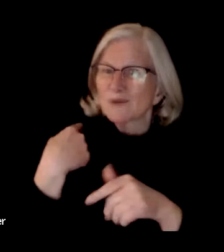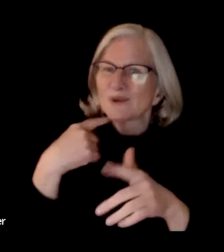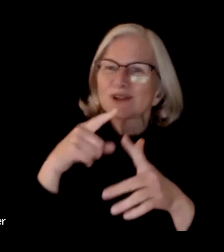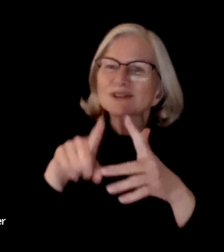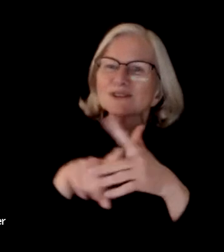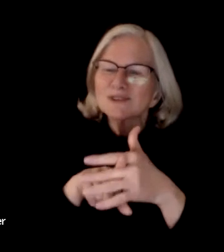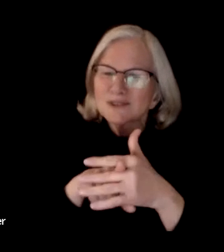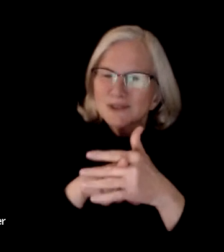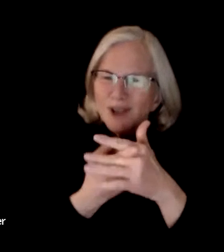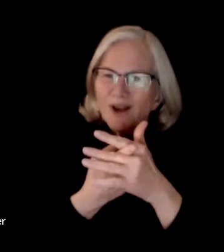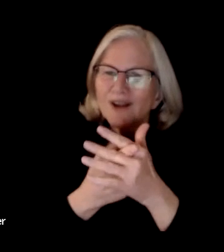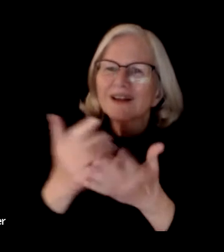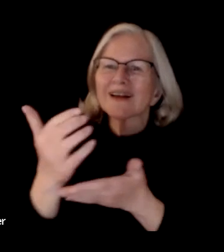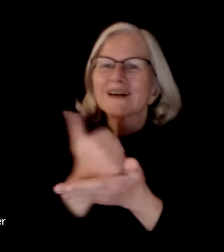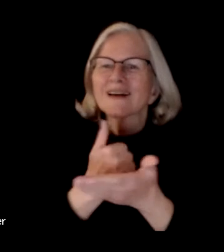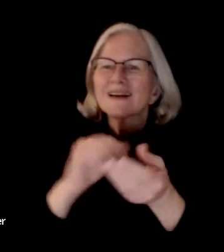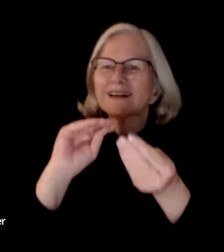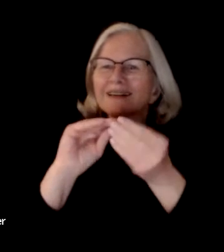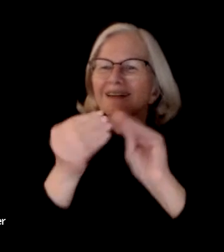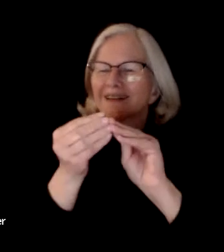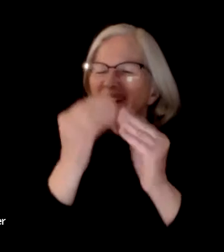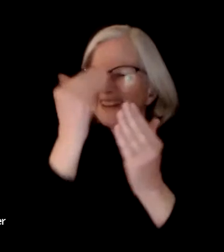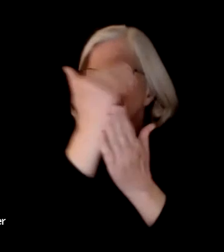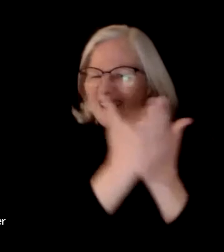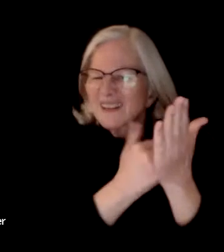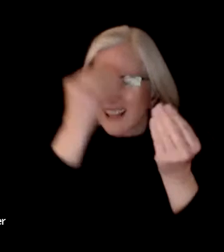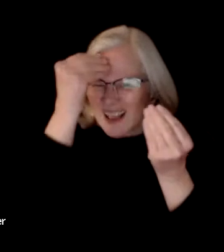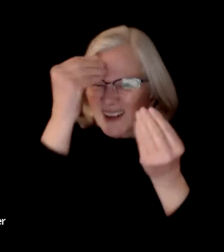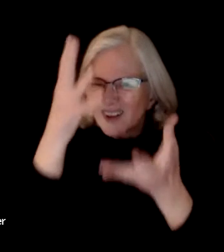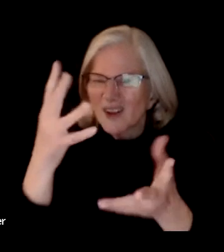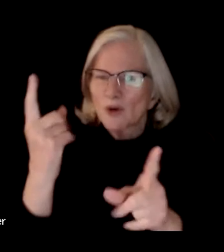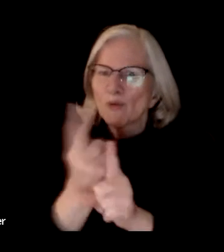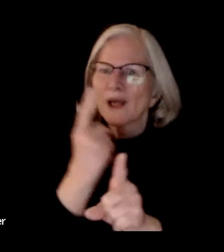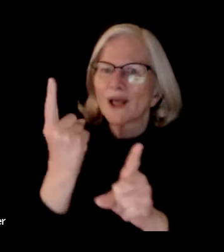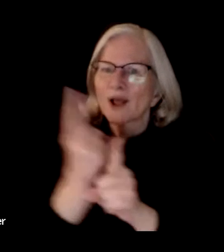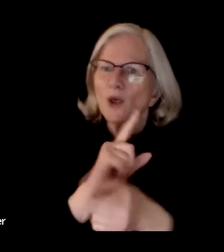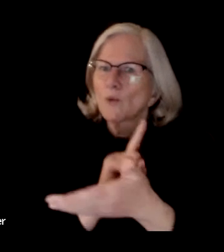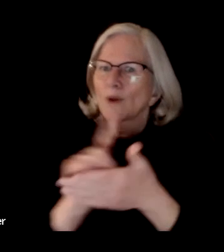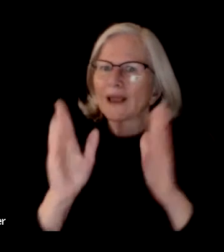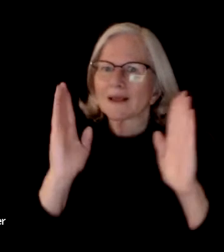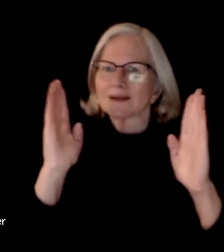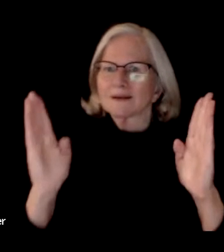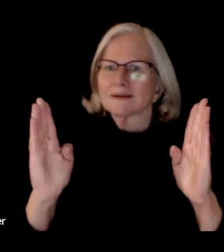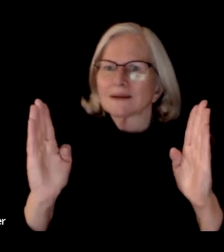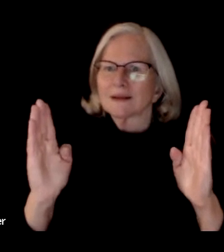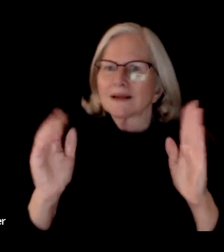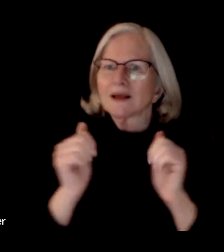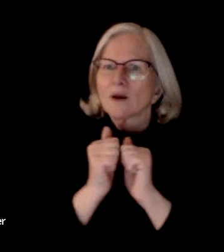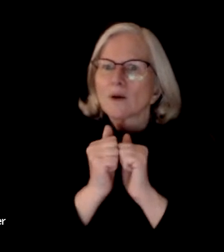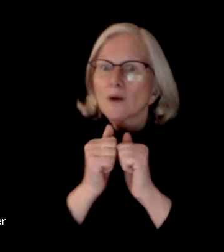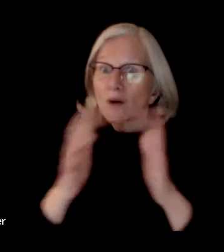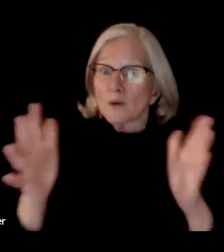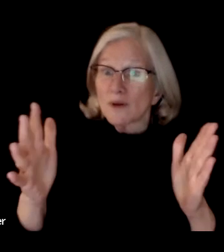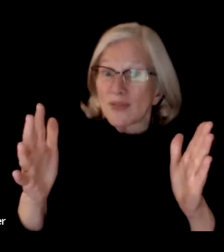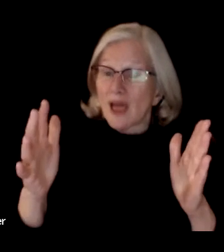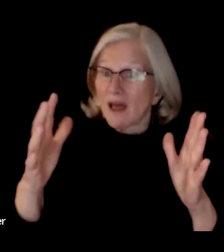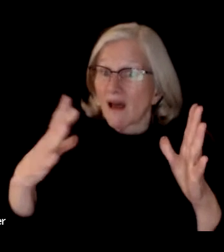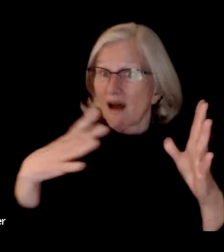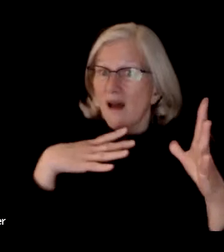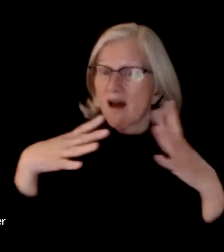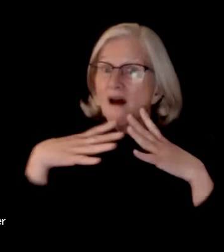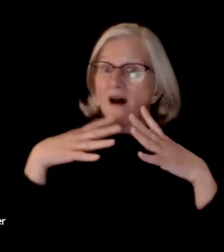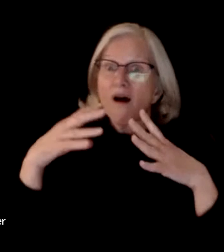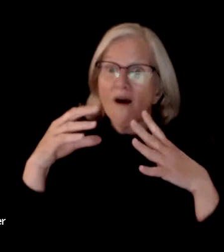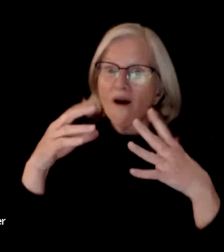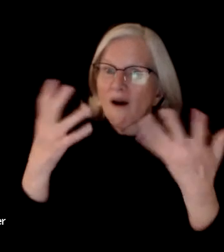data from a regular week, if you will, that didn't have a major holiday and blizzard in it. So we think that the